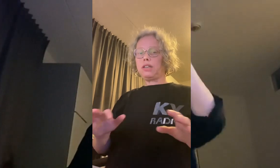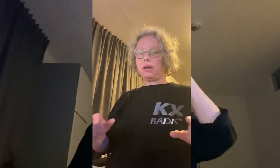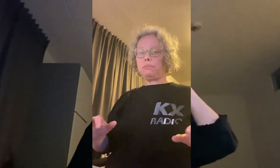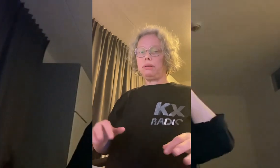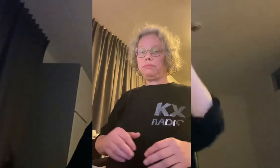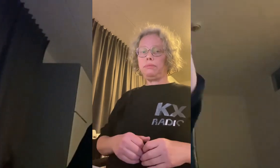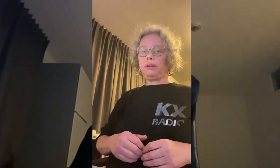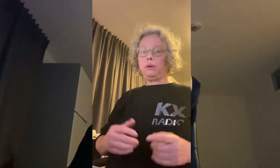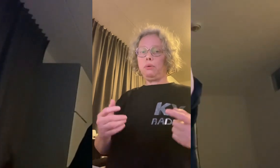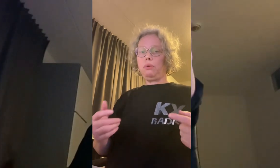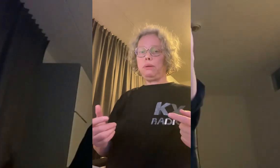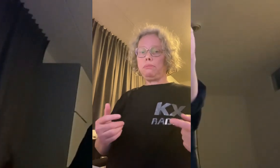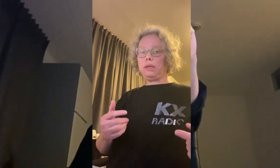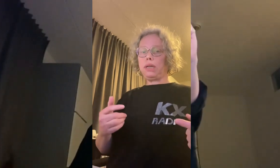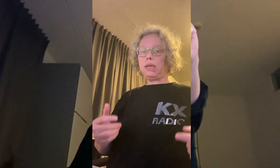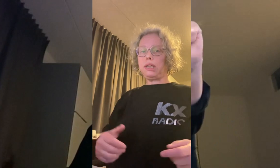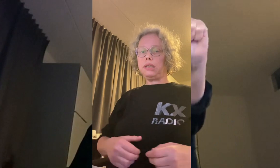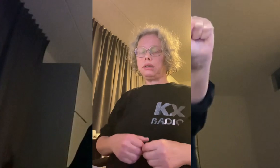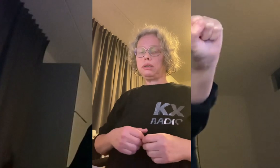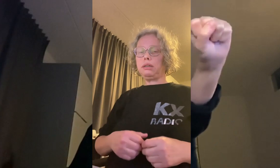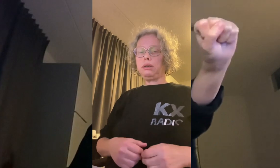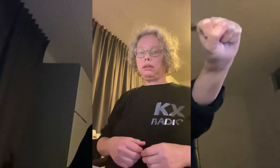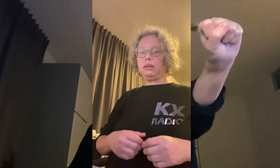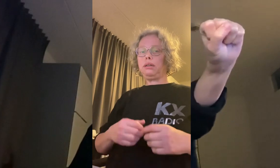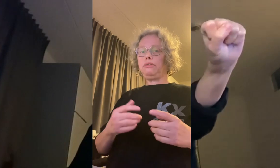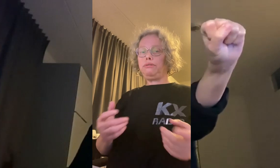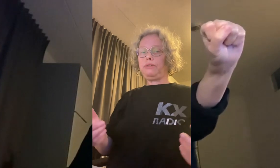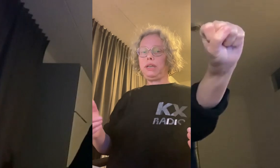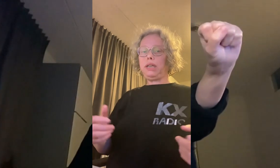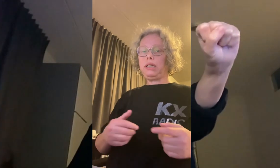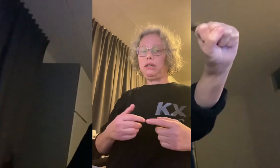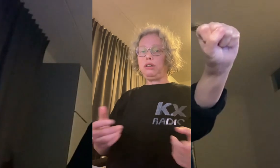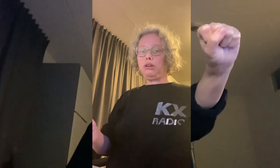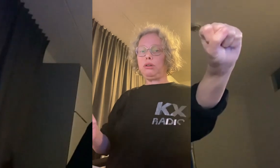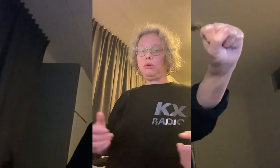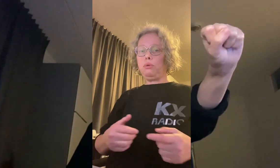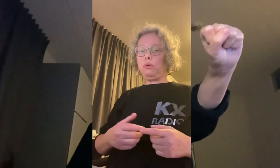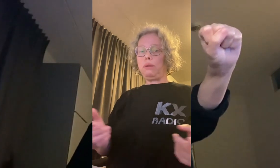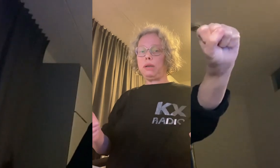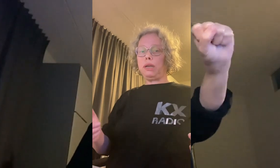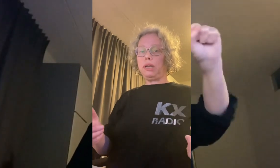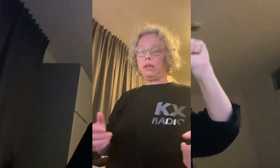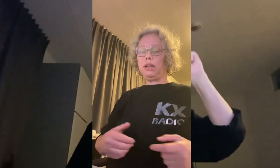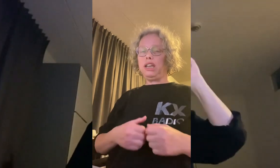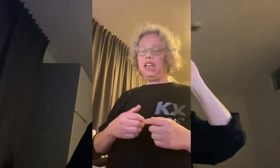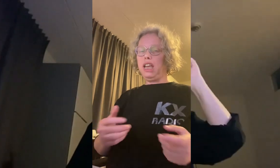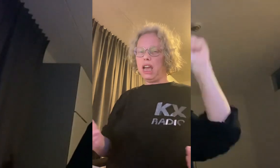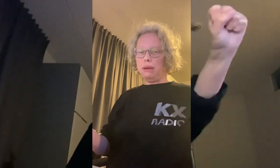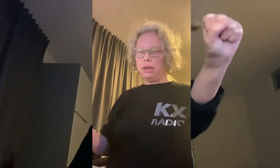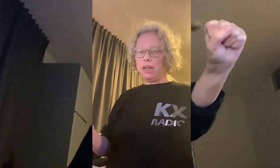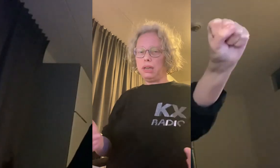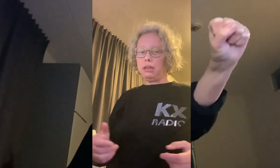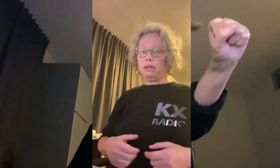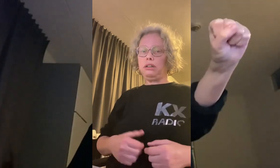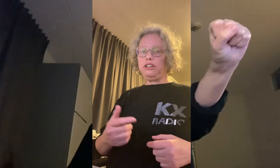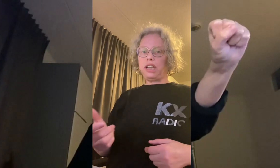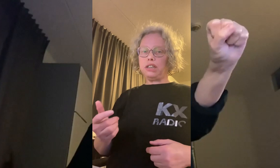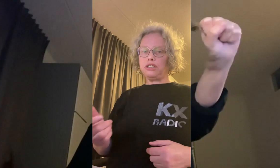Stop women hate. Free the women. Yeah, man. Take us as we